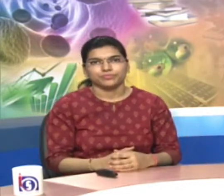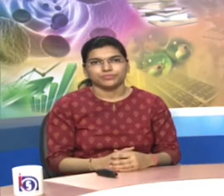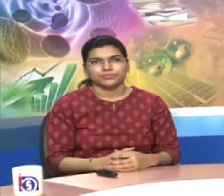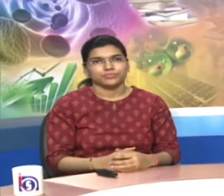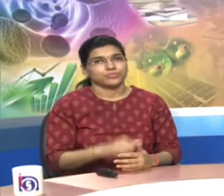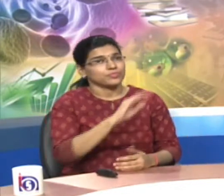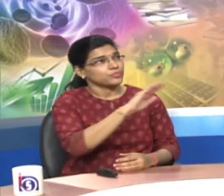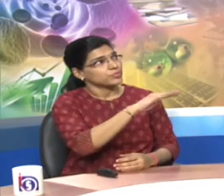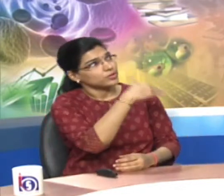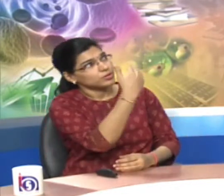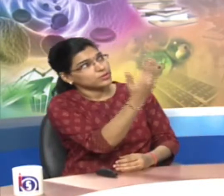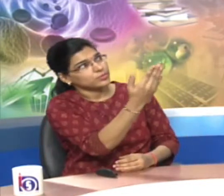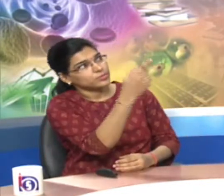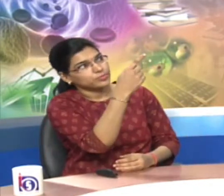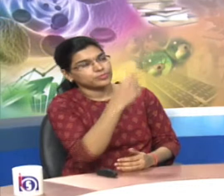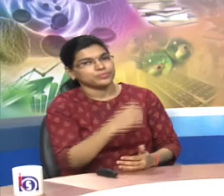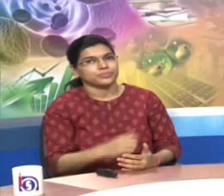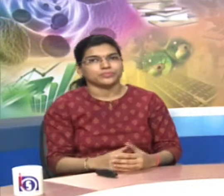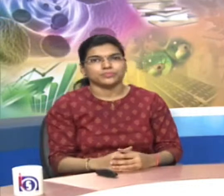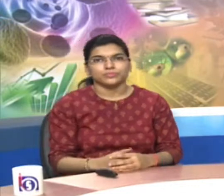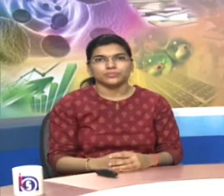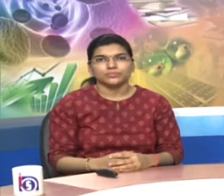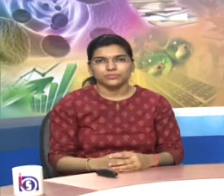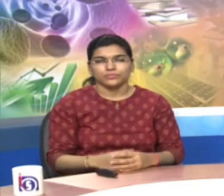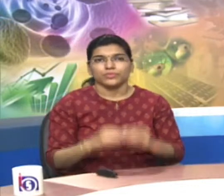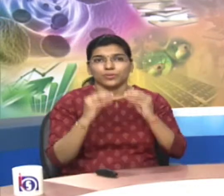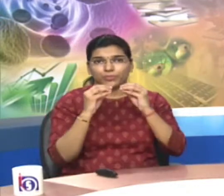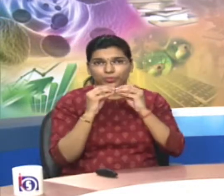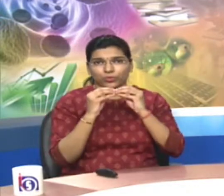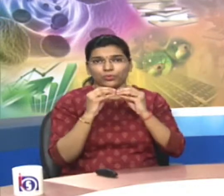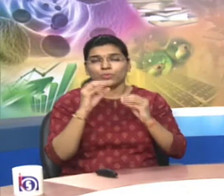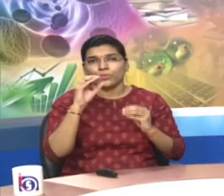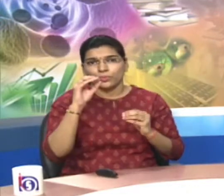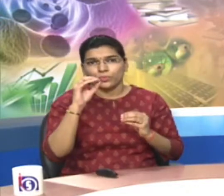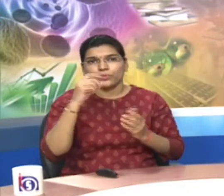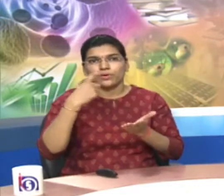changes. And beside that, the word written is